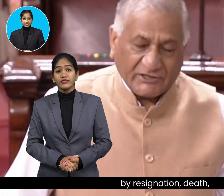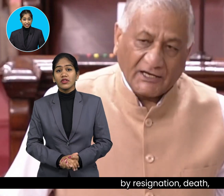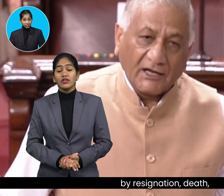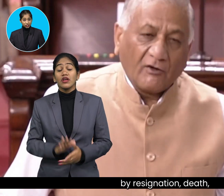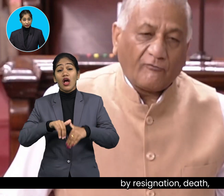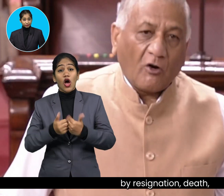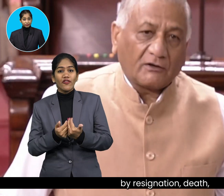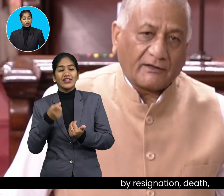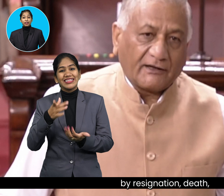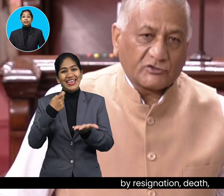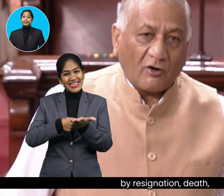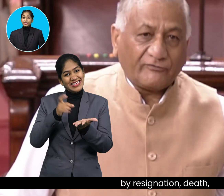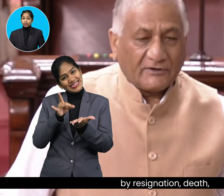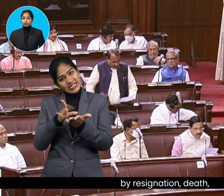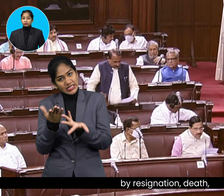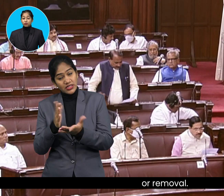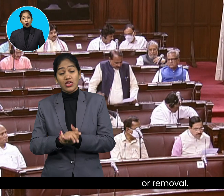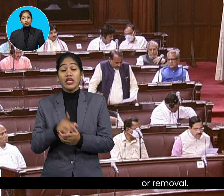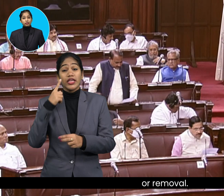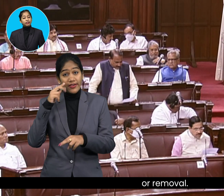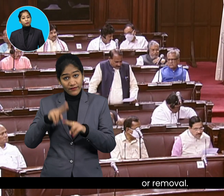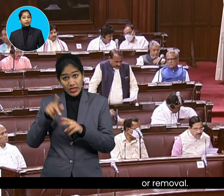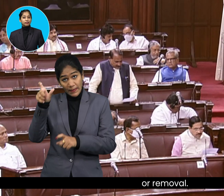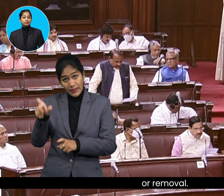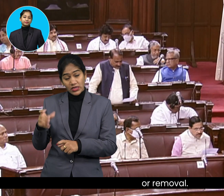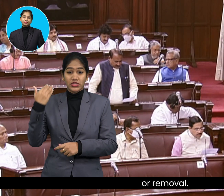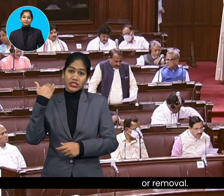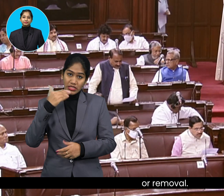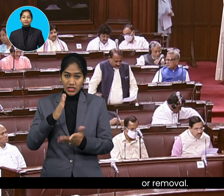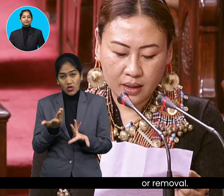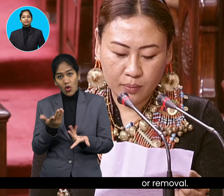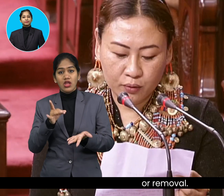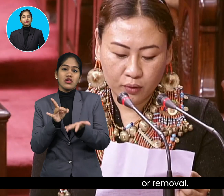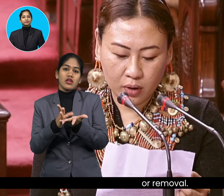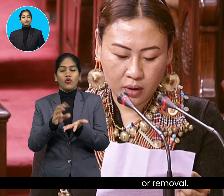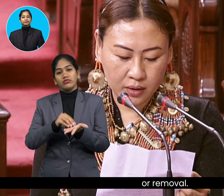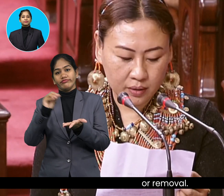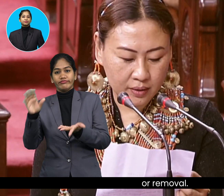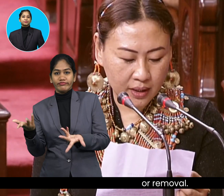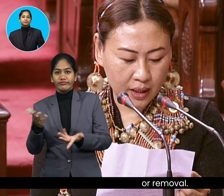by resignation, death or removal.